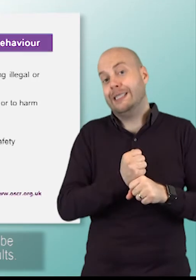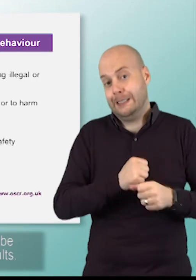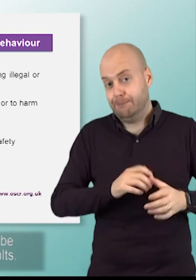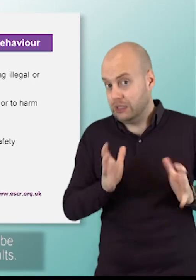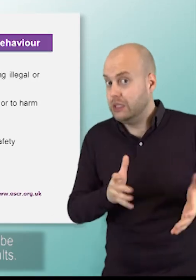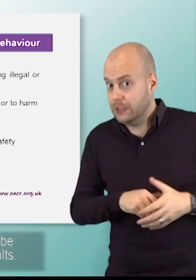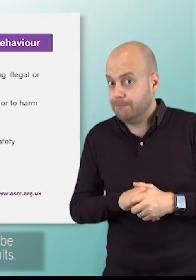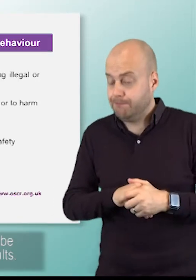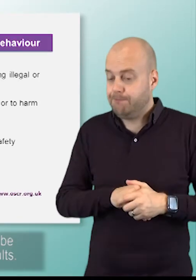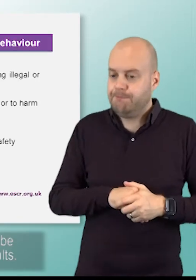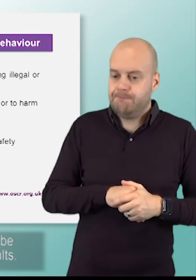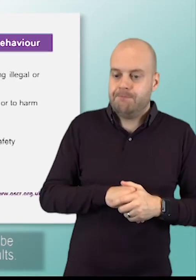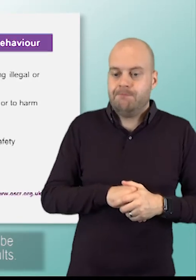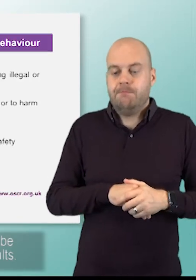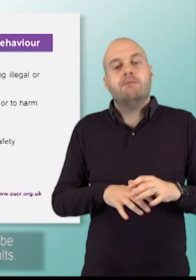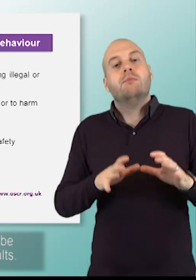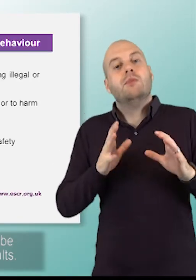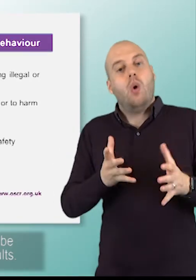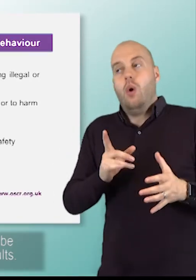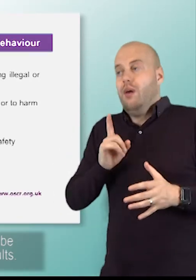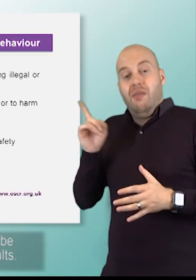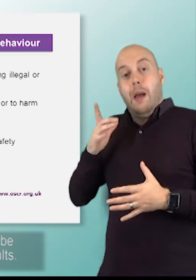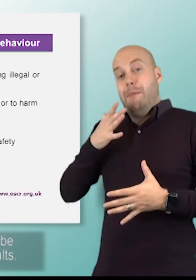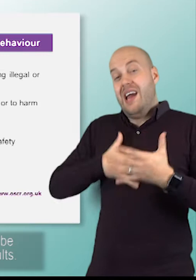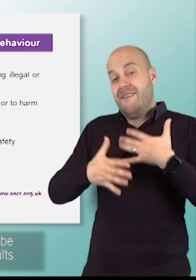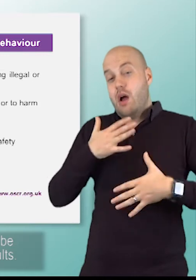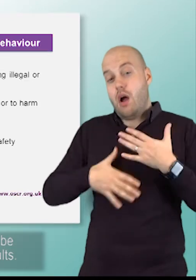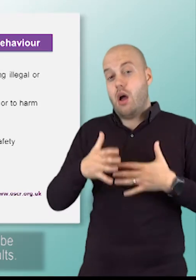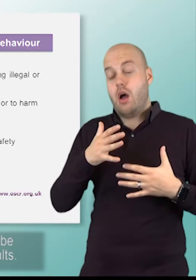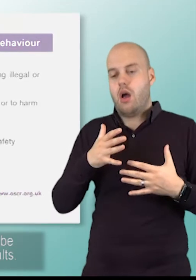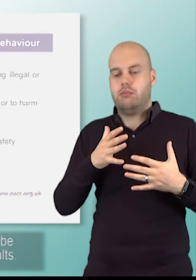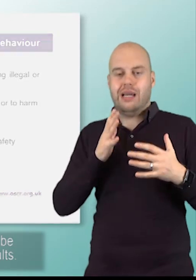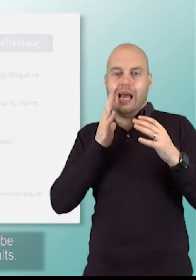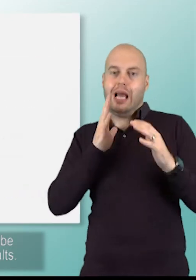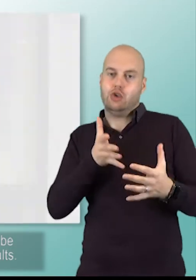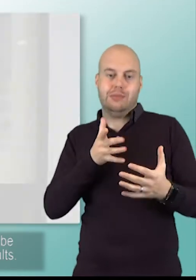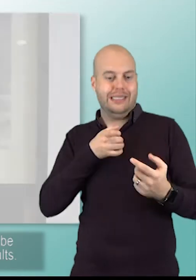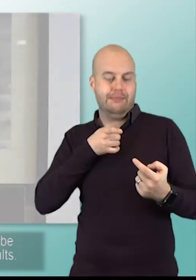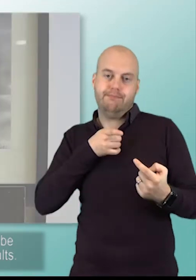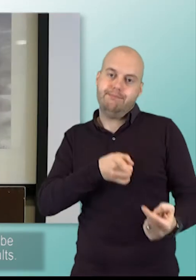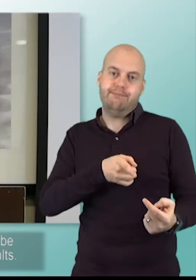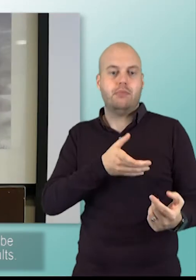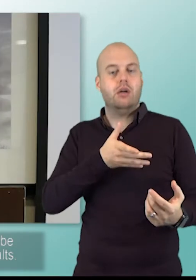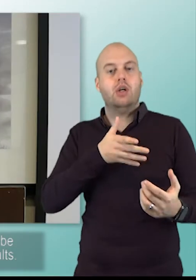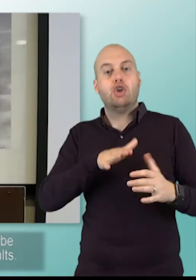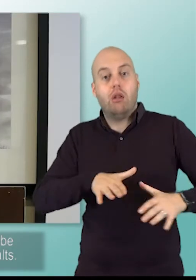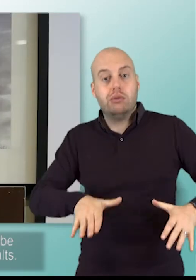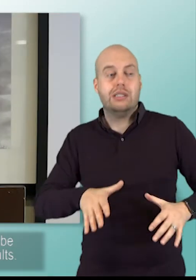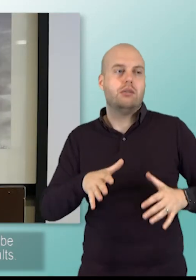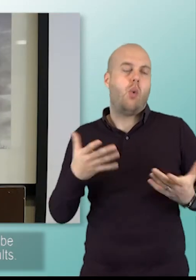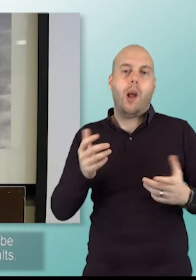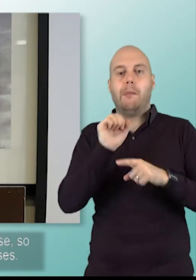So that inappropriate behaviour, though, it has to be against children. It has to be against